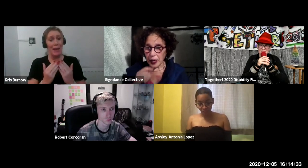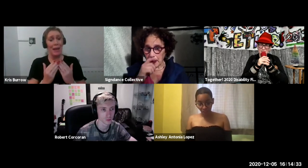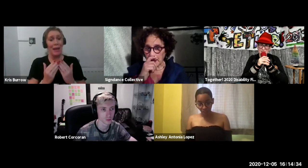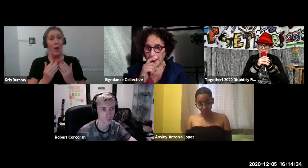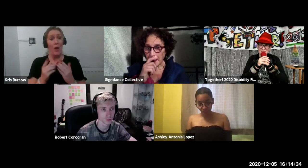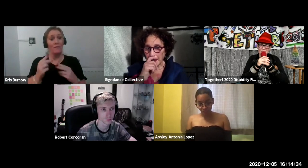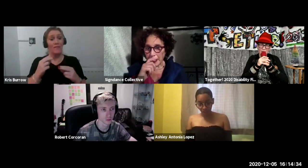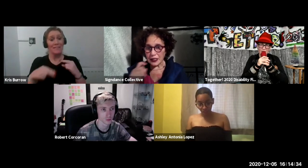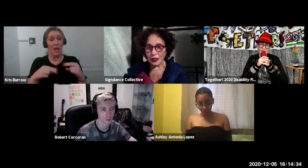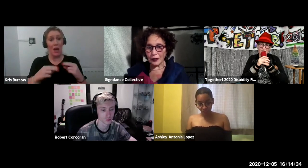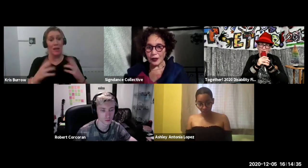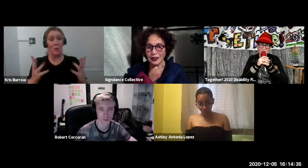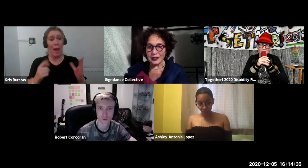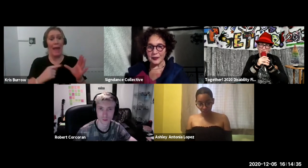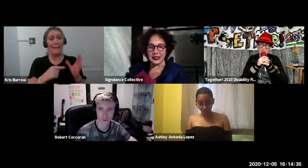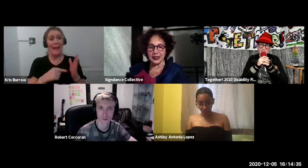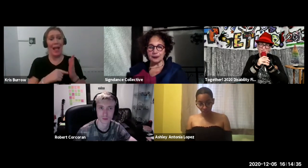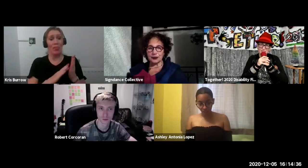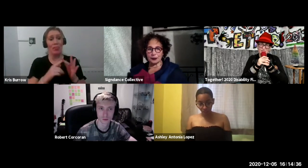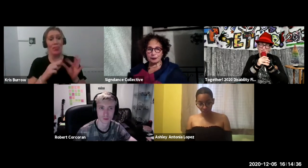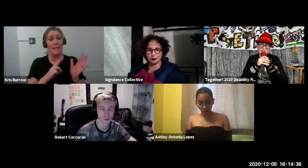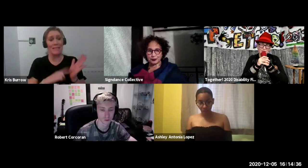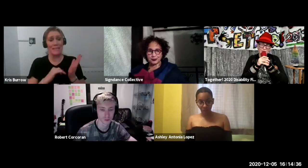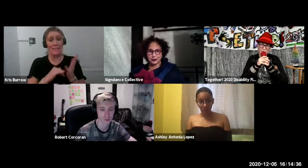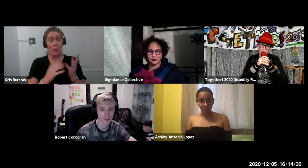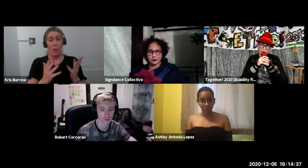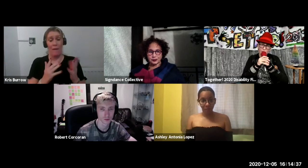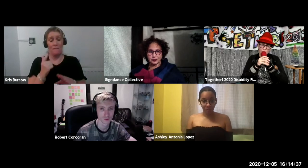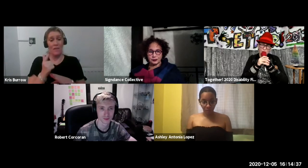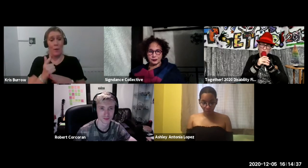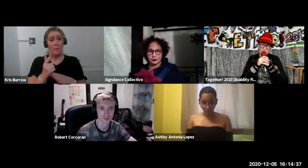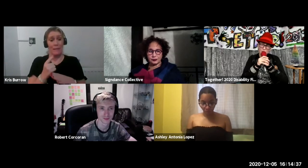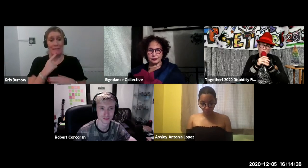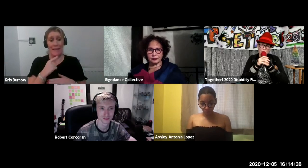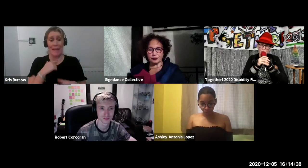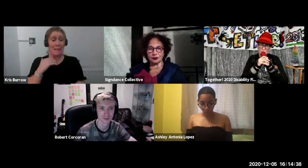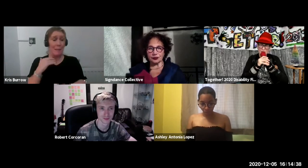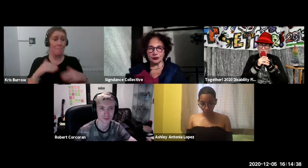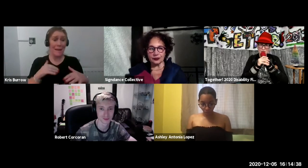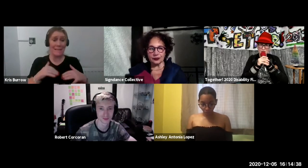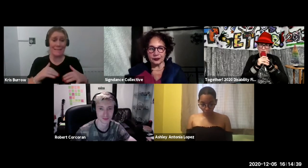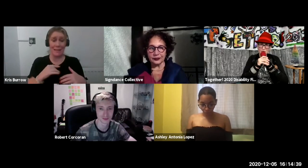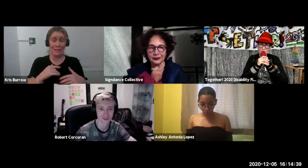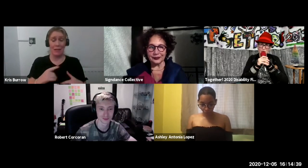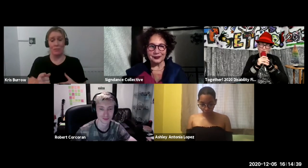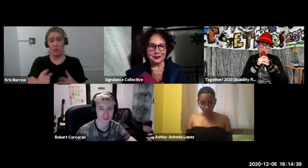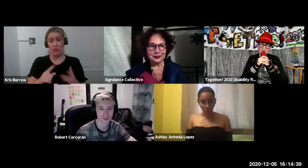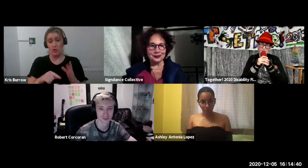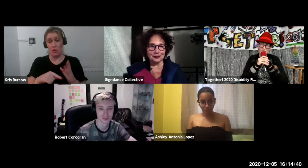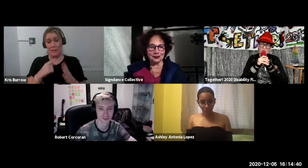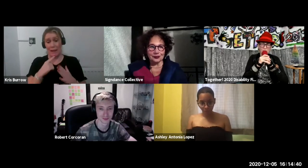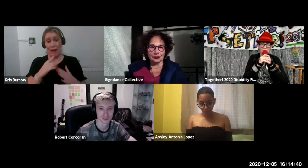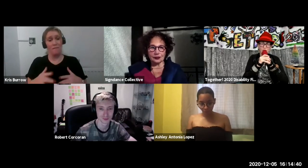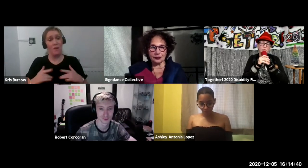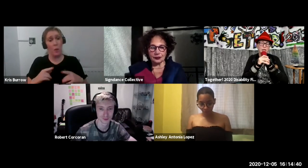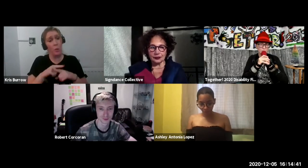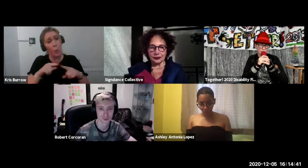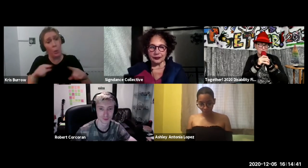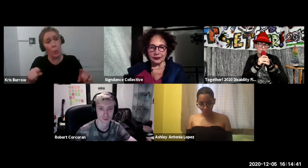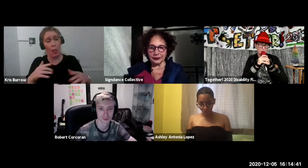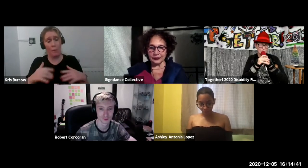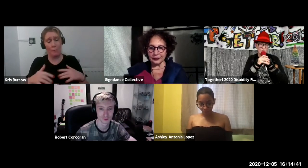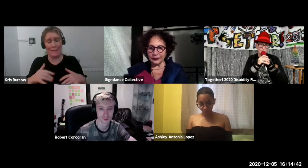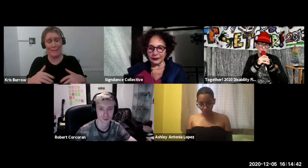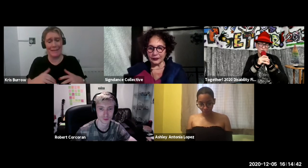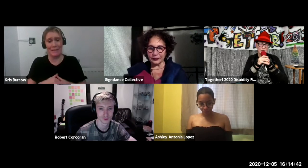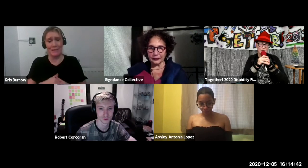that. So he's amazing. Yeah. Well, I think you're all amazing. This is, yes,